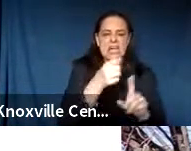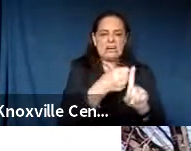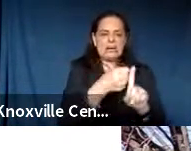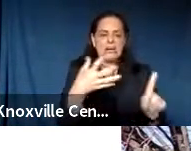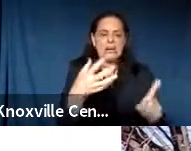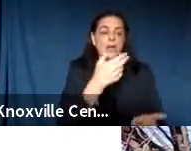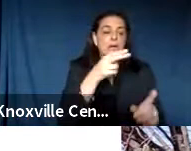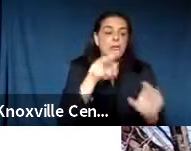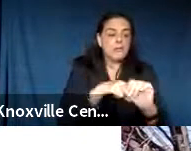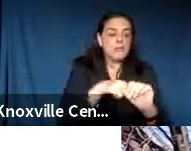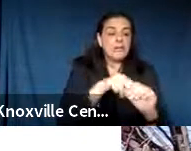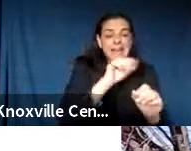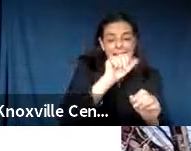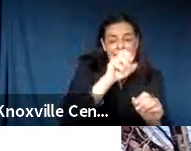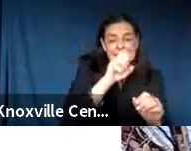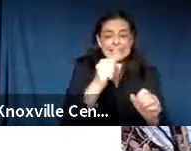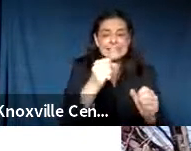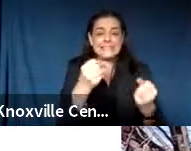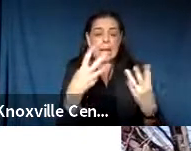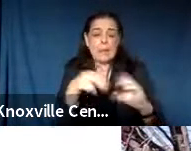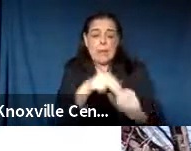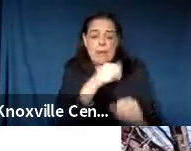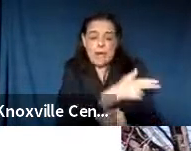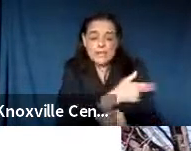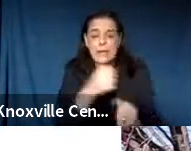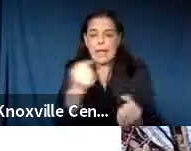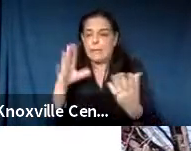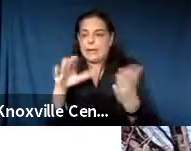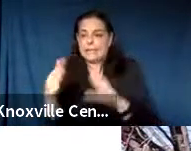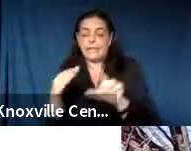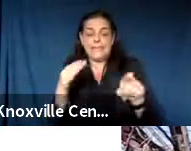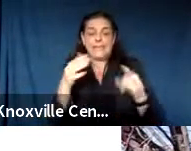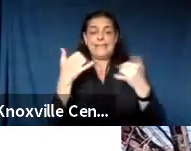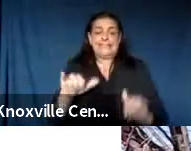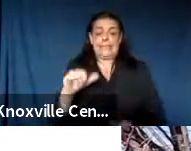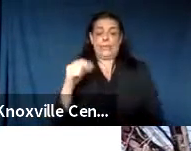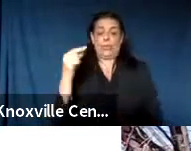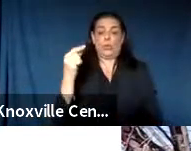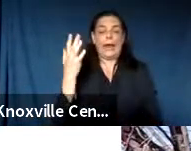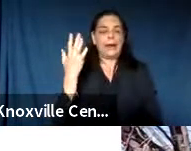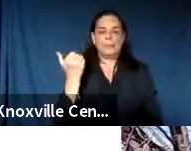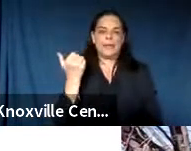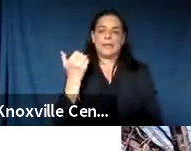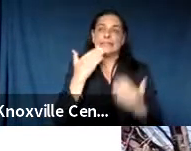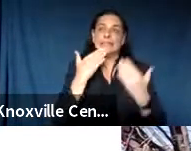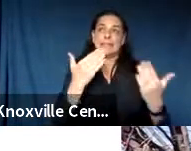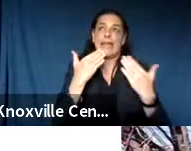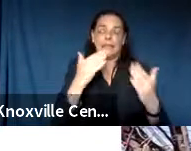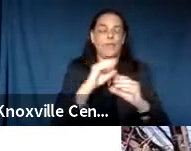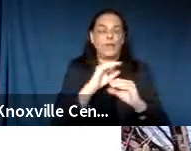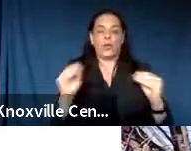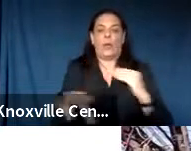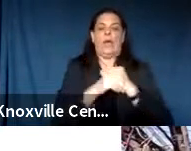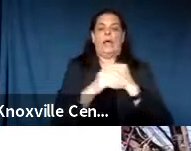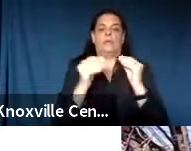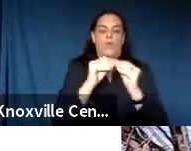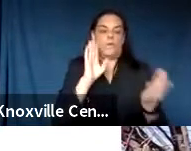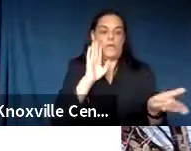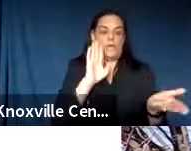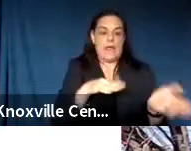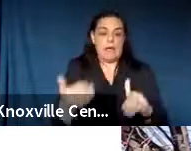deaths. This benchmark remains green because we thankfully have not had an increase in deaths. And now we'll open it up for